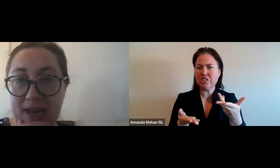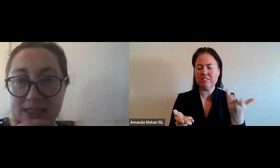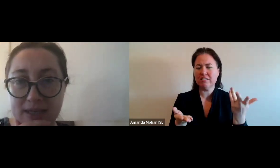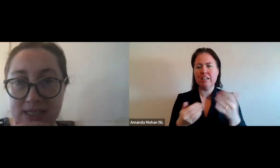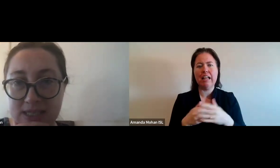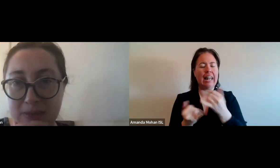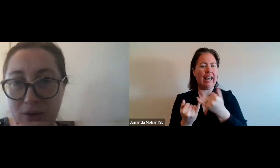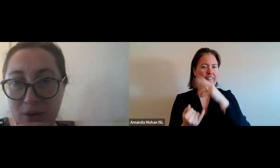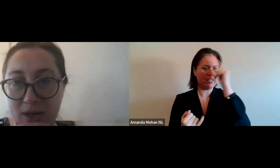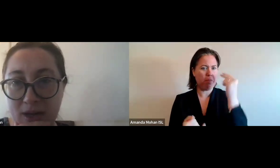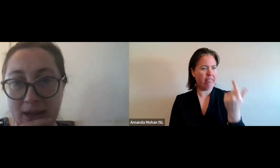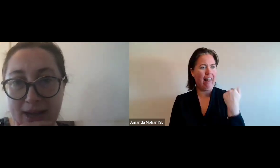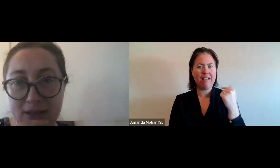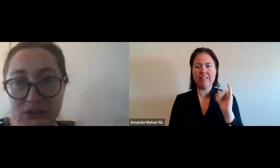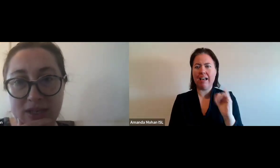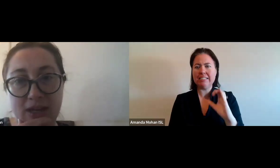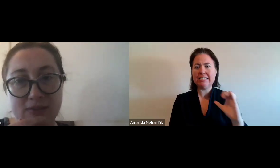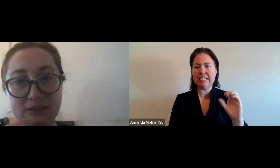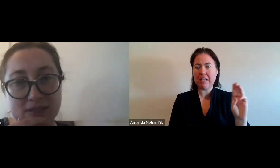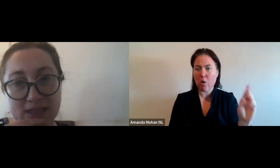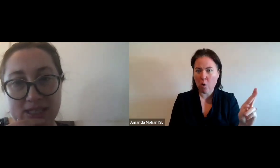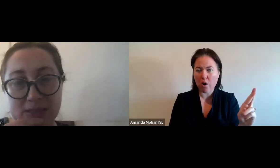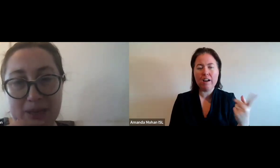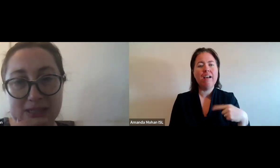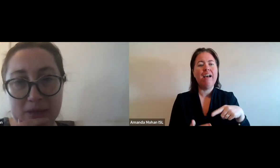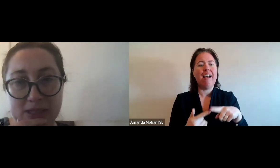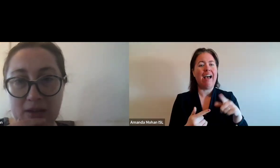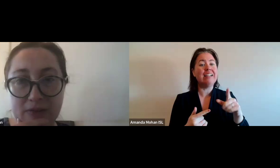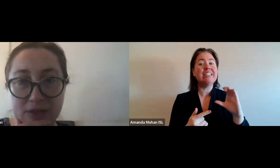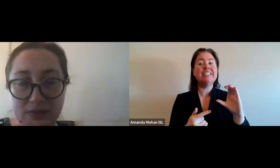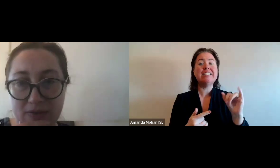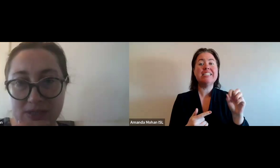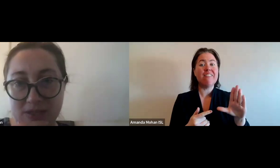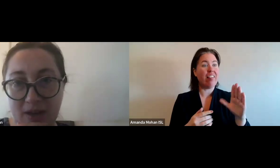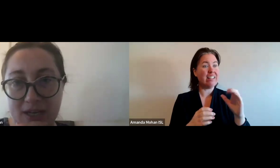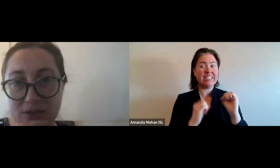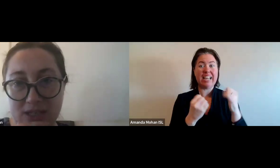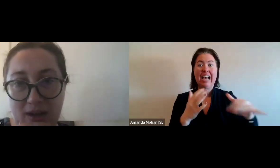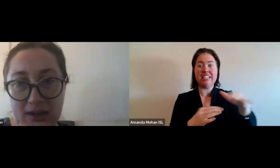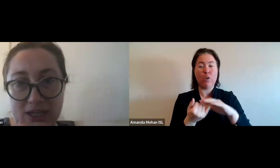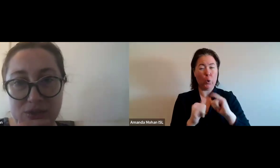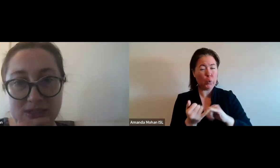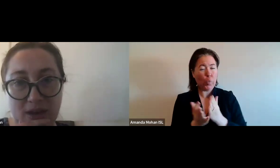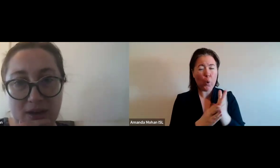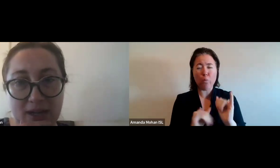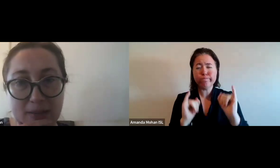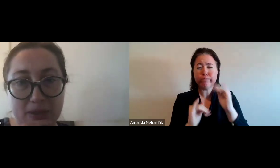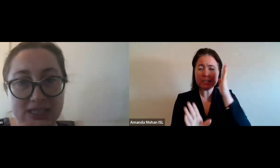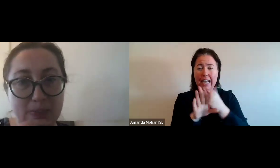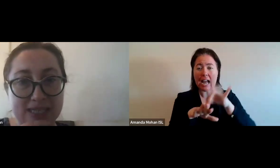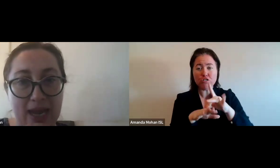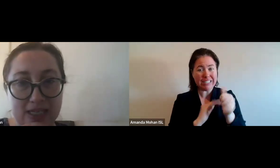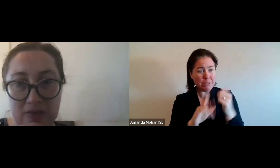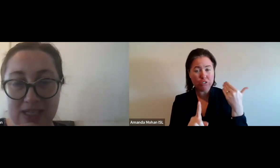with the last ICCPR and the shrinking of civil society space, particularly for survivors of psychiatry, to highlight issues to IREC